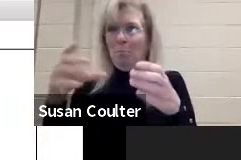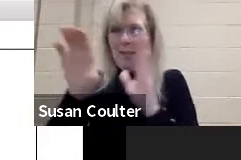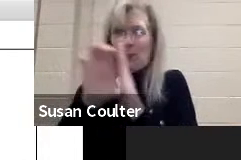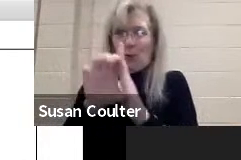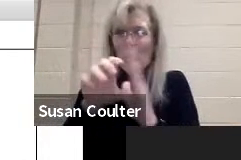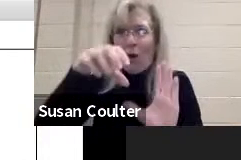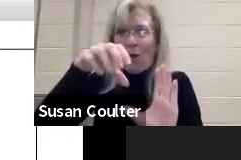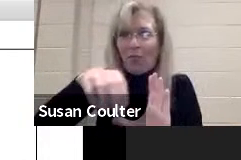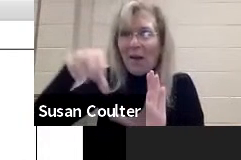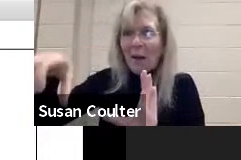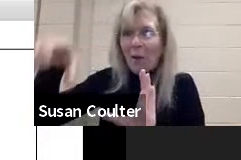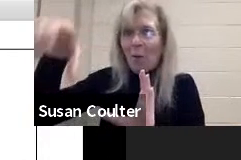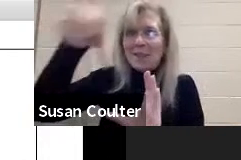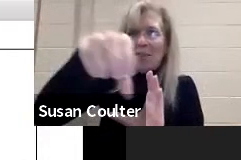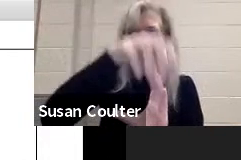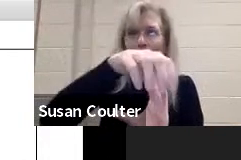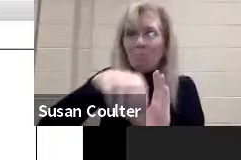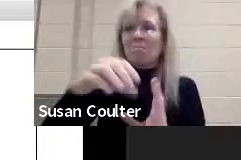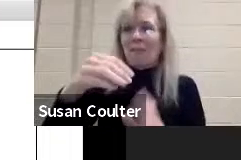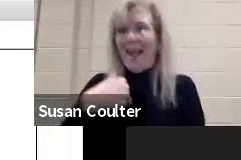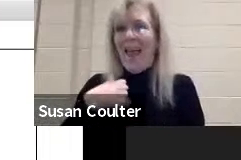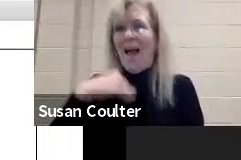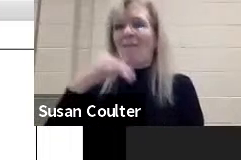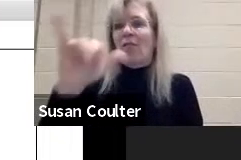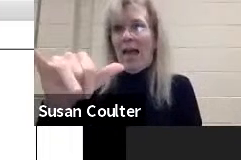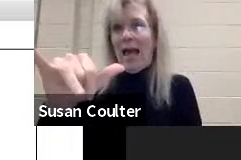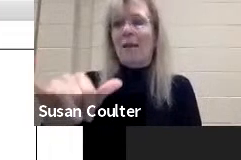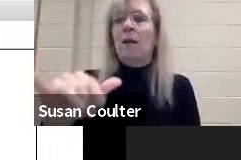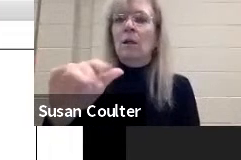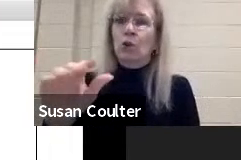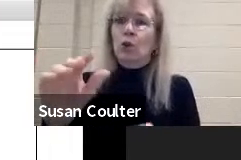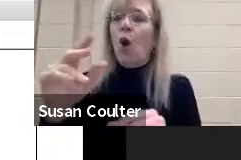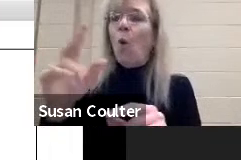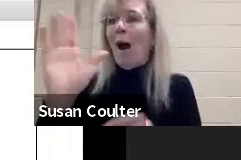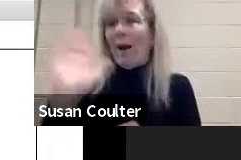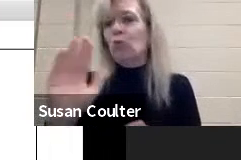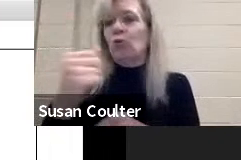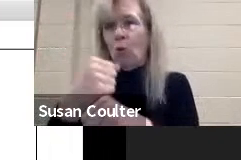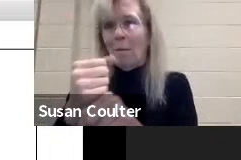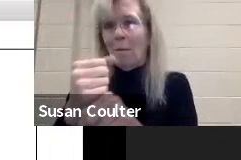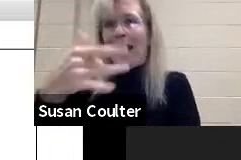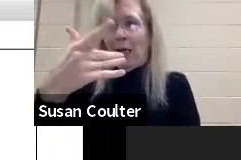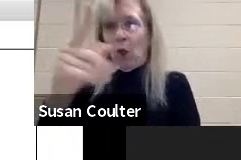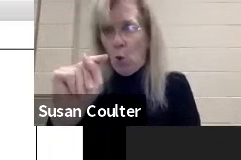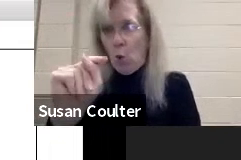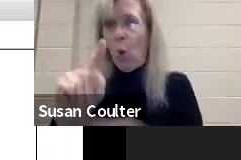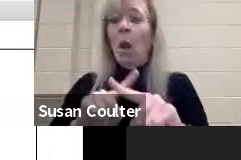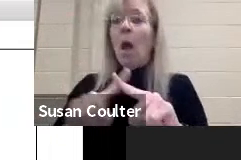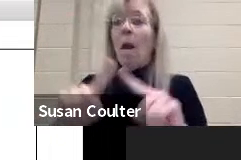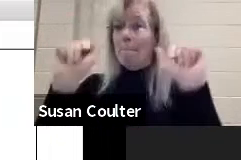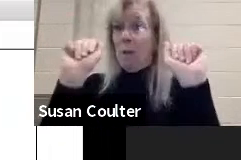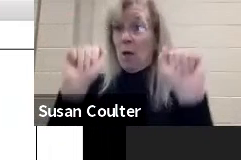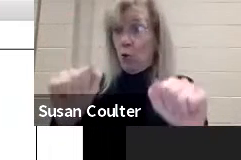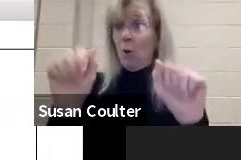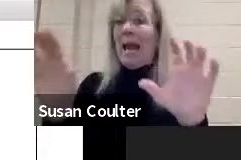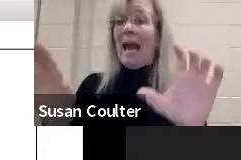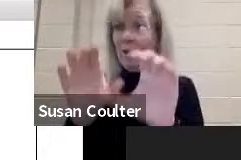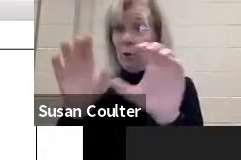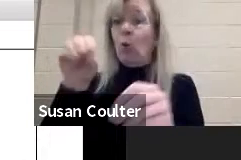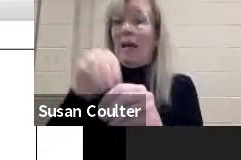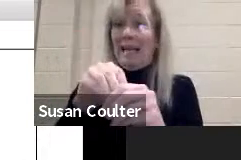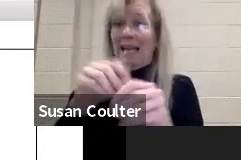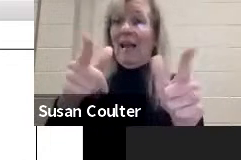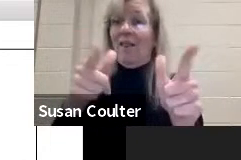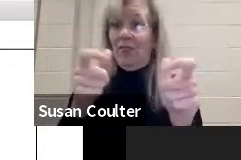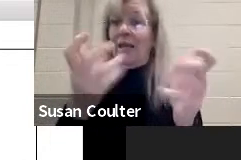one picture with the little ones in there. I have that. So I used to make yogurt, but you